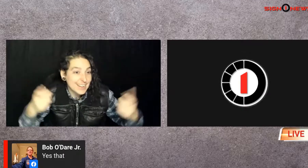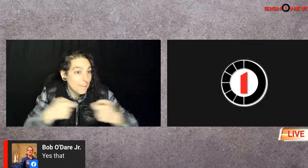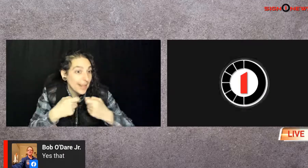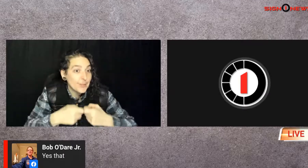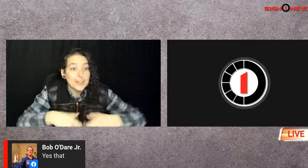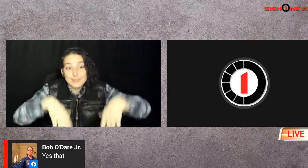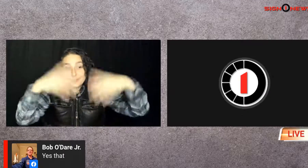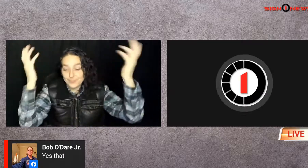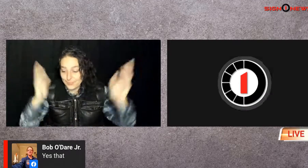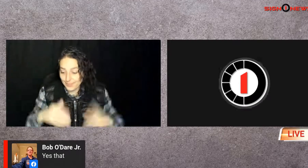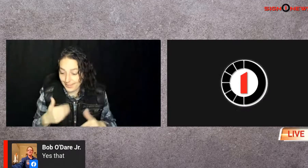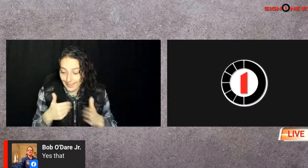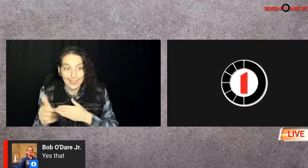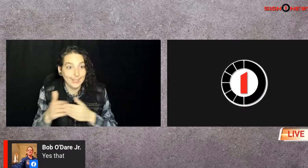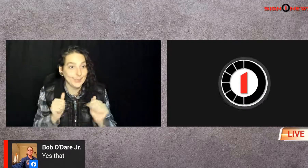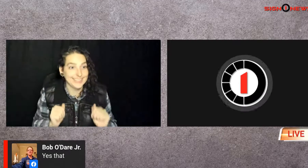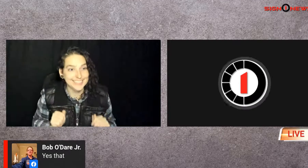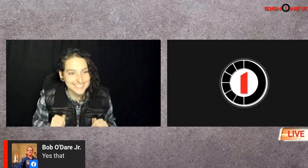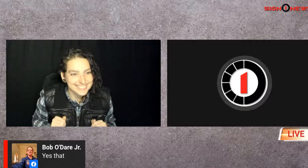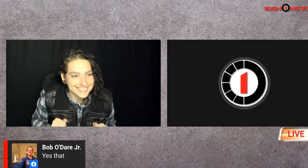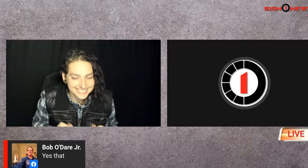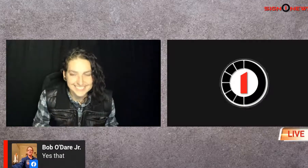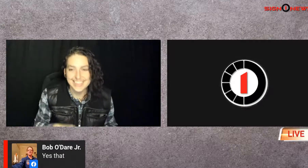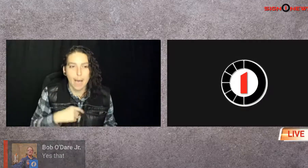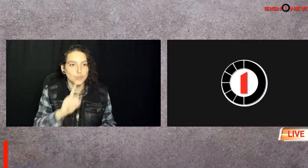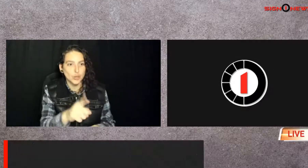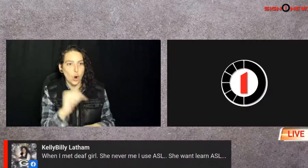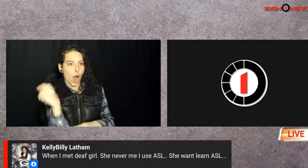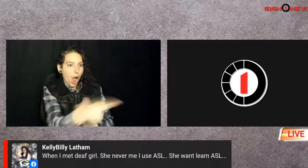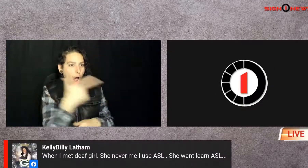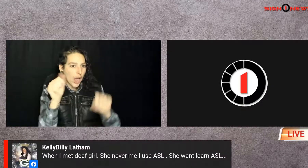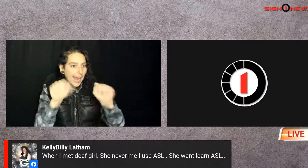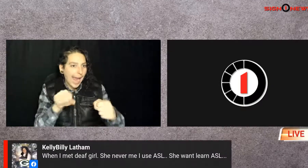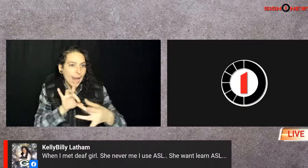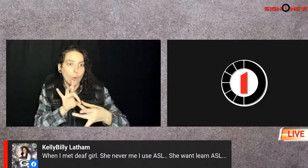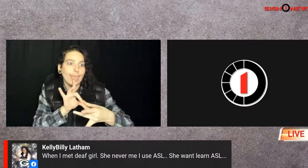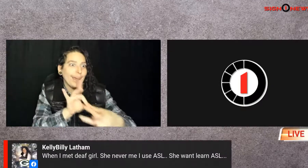lost, I just forgot. I would lose my batteries.